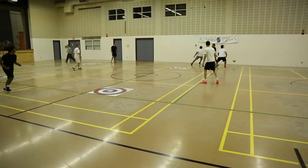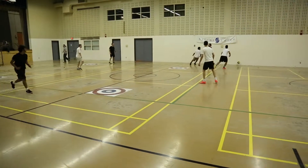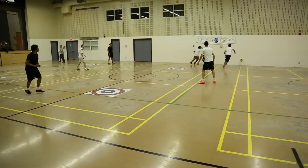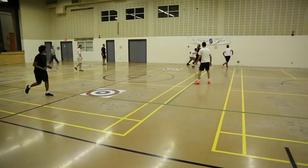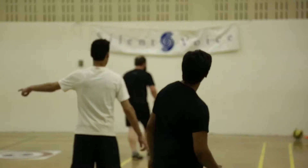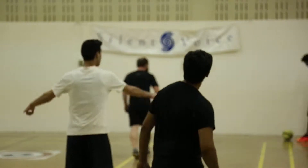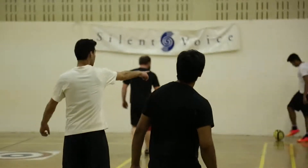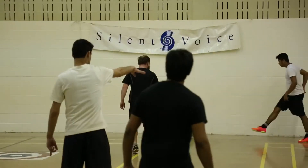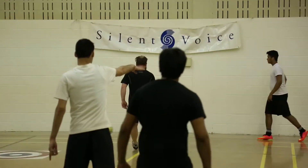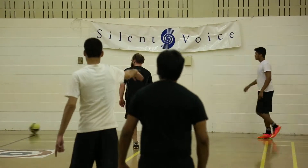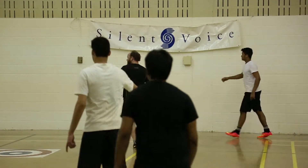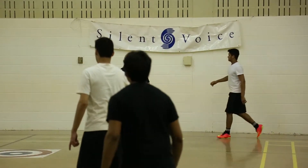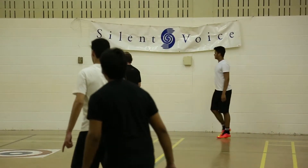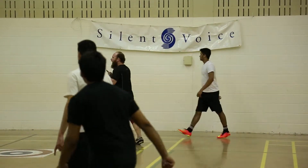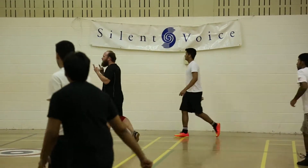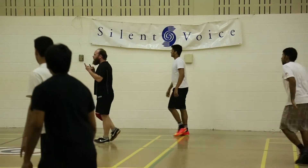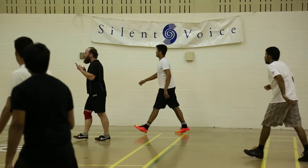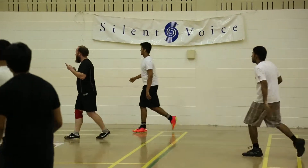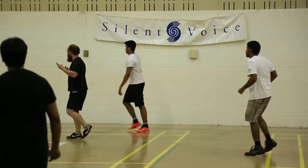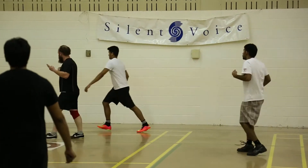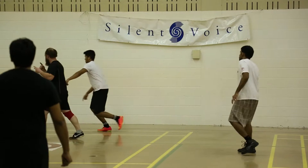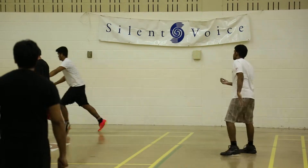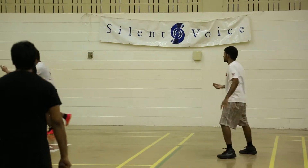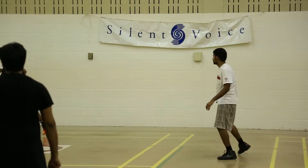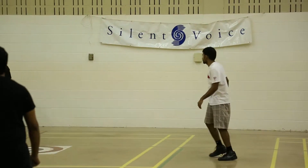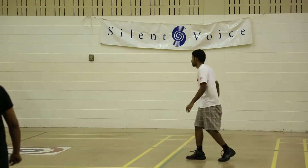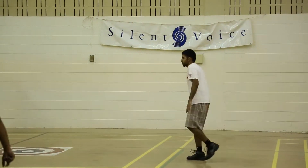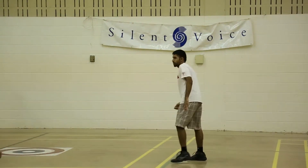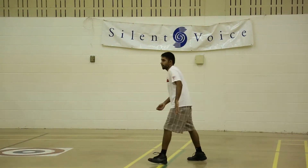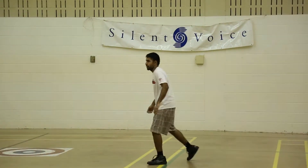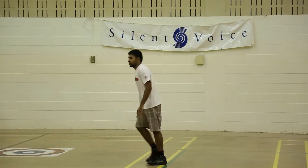speak aloud, but they definitely have a lot to say.